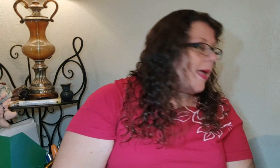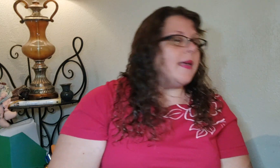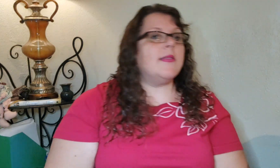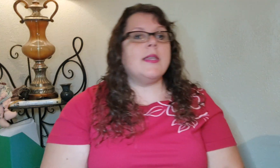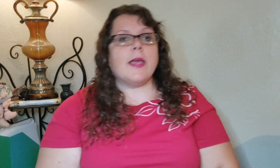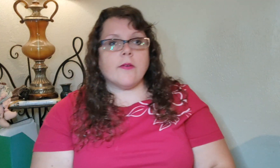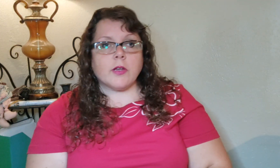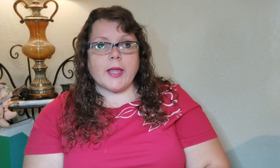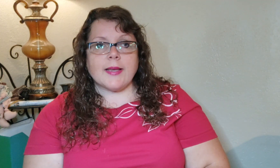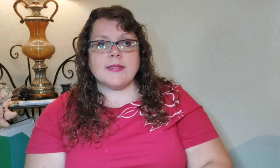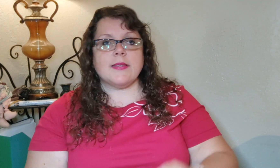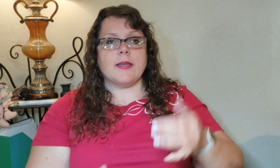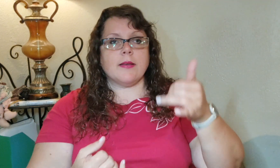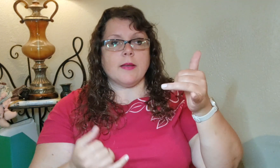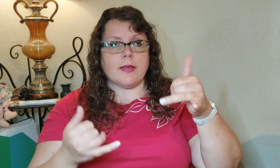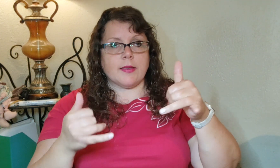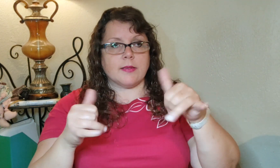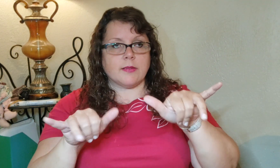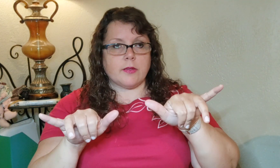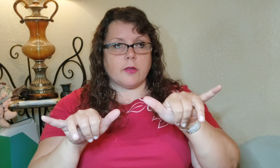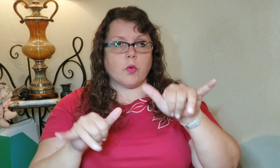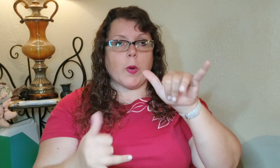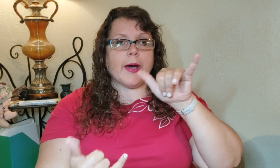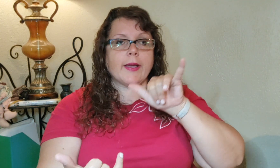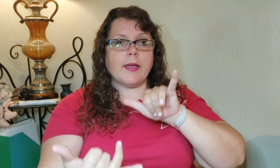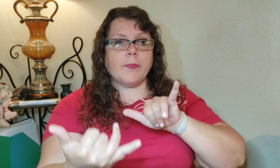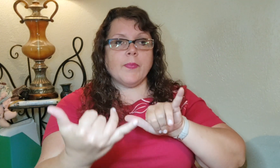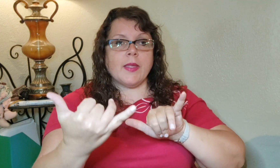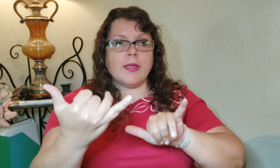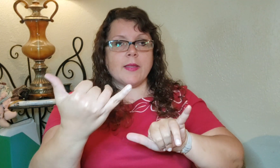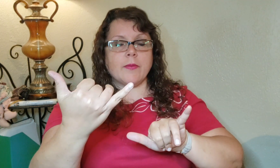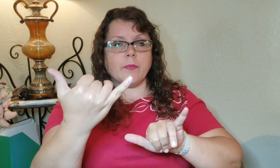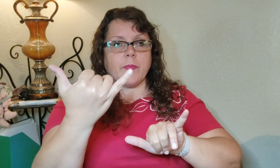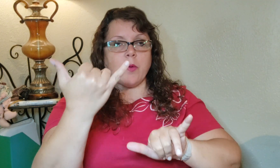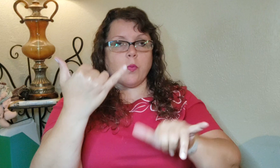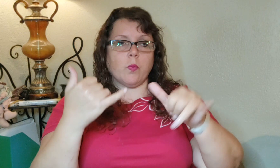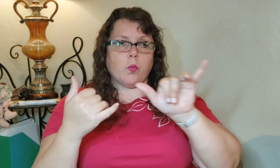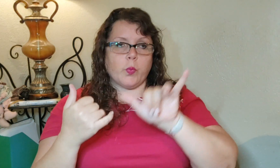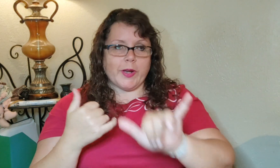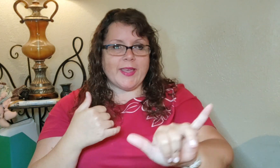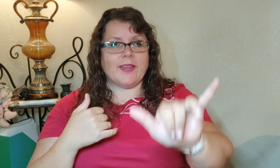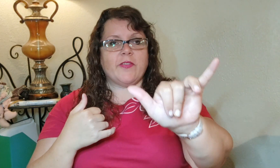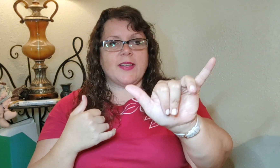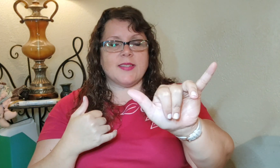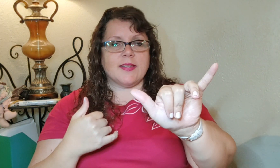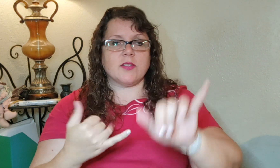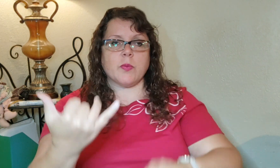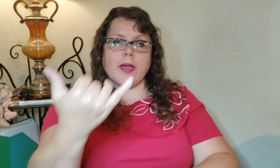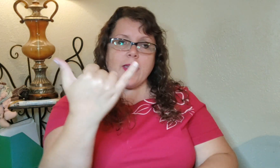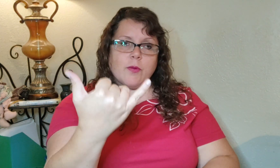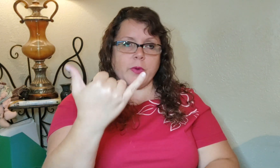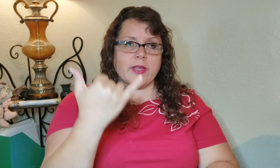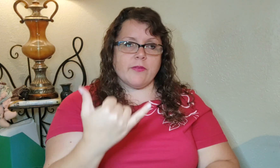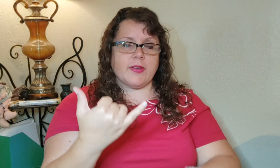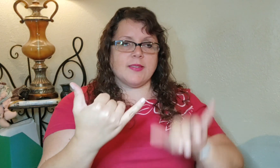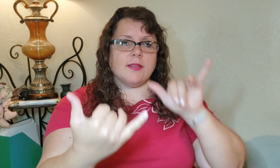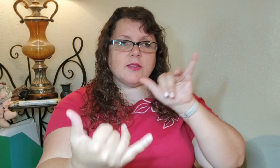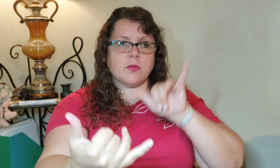And then everlasting is your Y, but one hand facing this way and one hand facing this